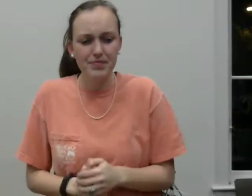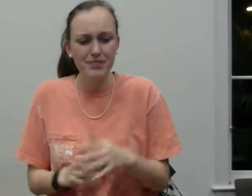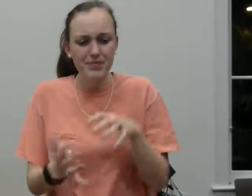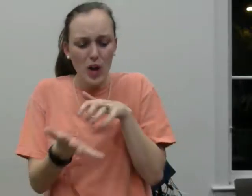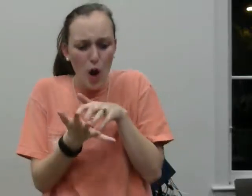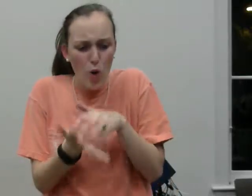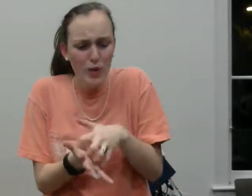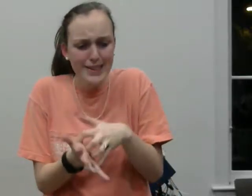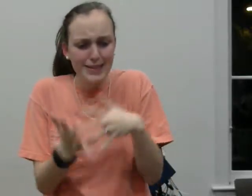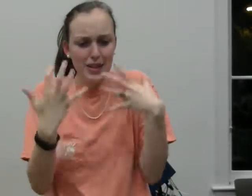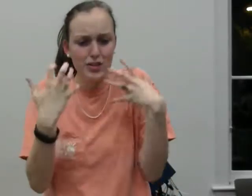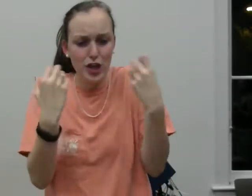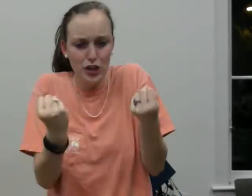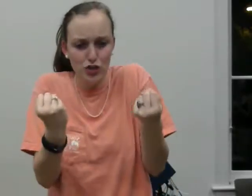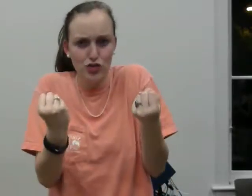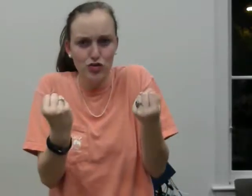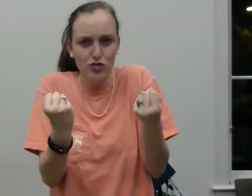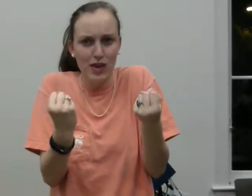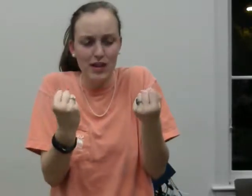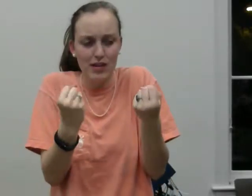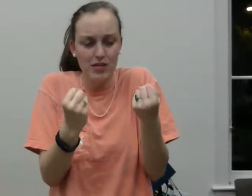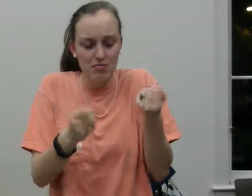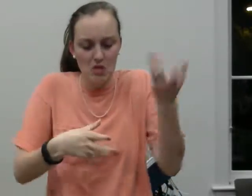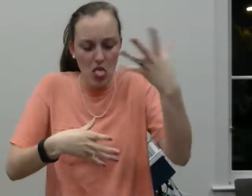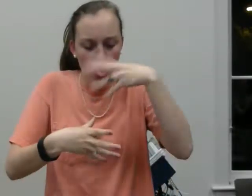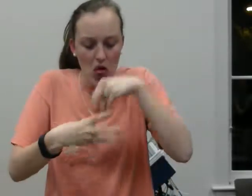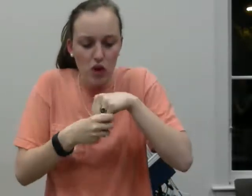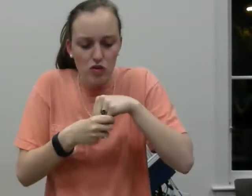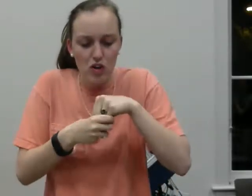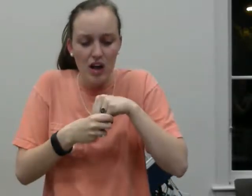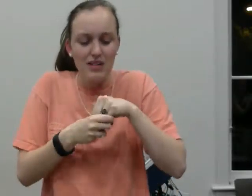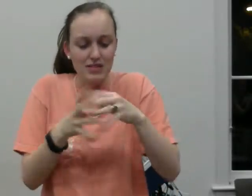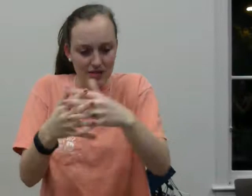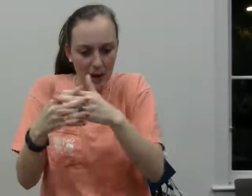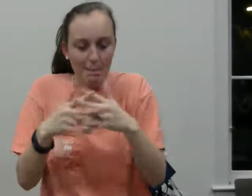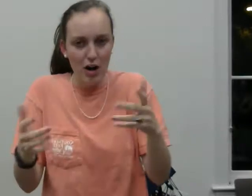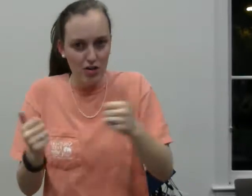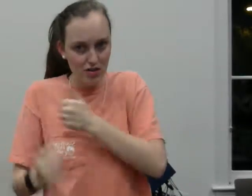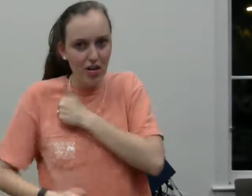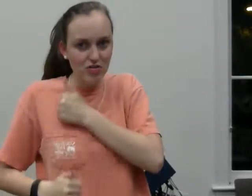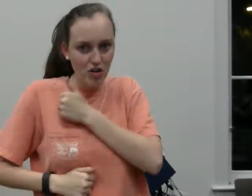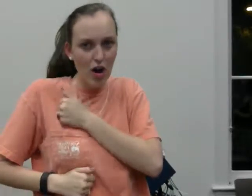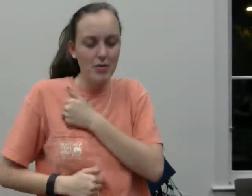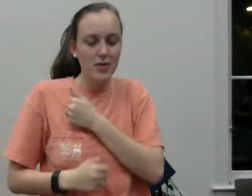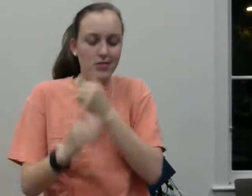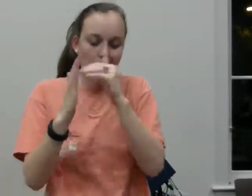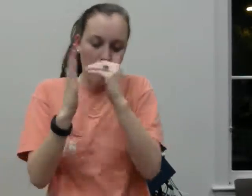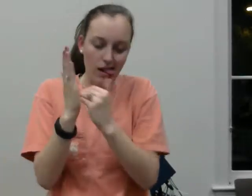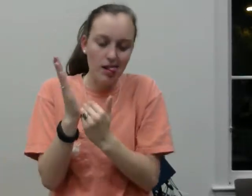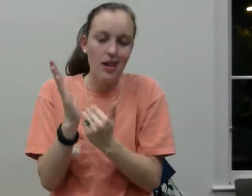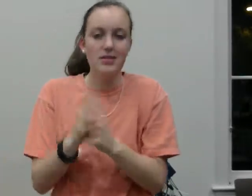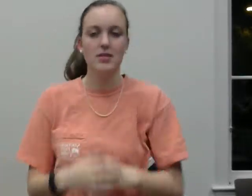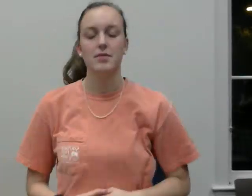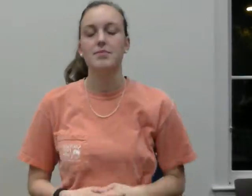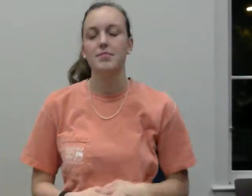some of the strengths of the Continental or the American Army at the start of the American Revolution. I asked you to list a couple, 2 or 3 for each.